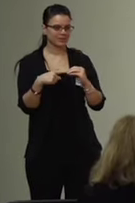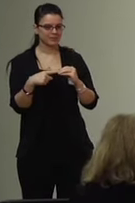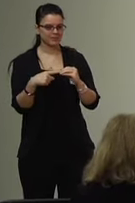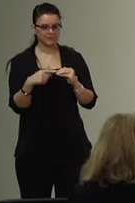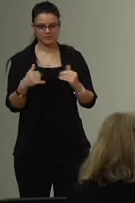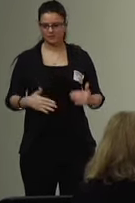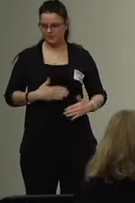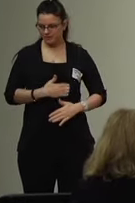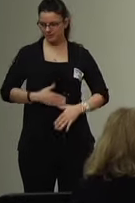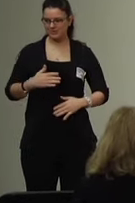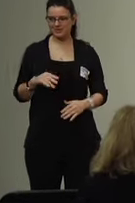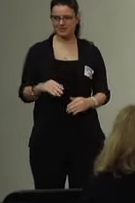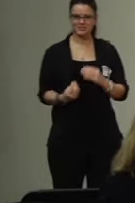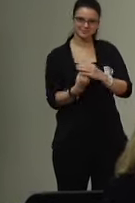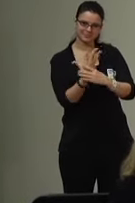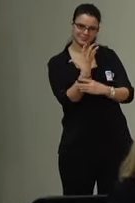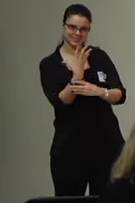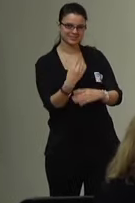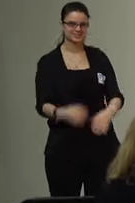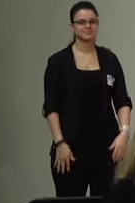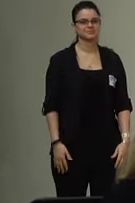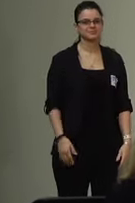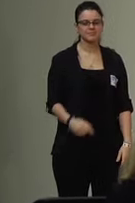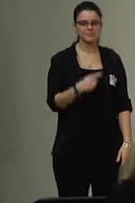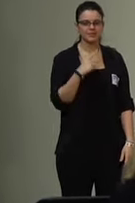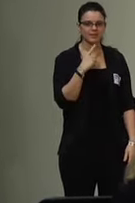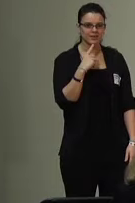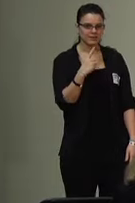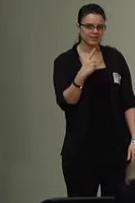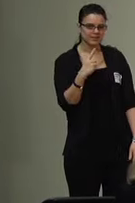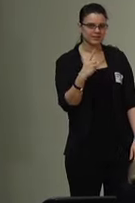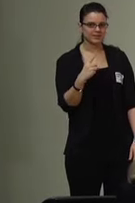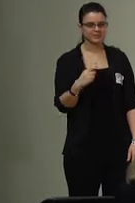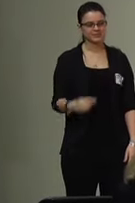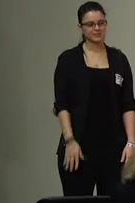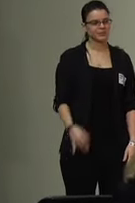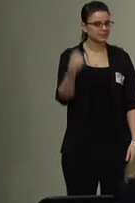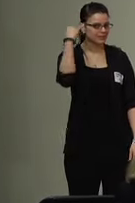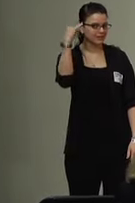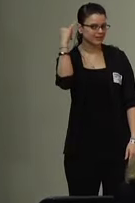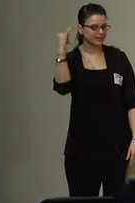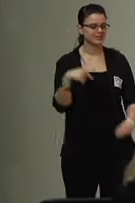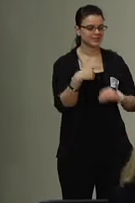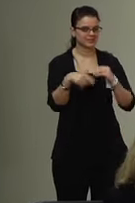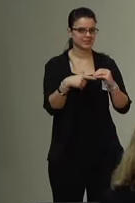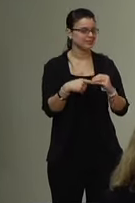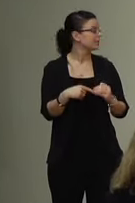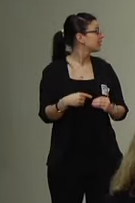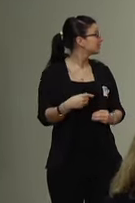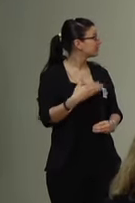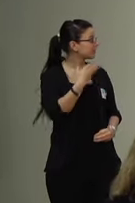some wonderful tips that make it really easy for you to add more plants into your lifestyle.